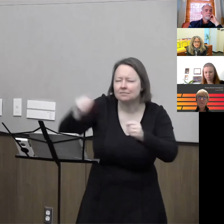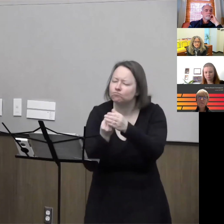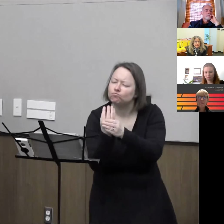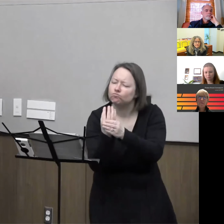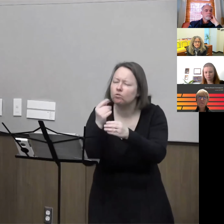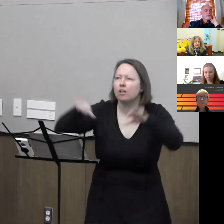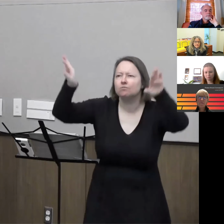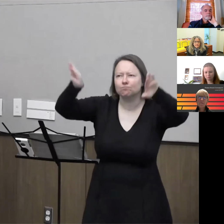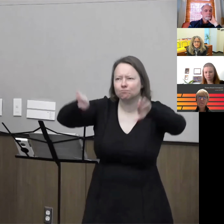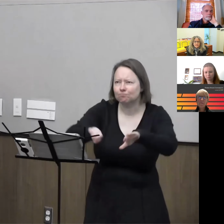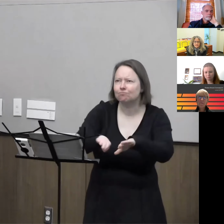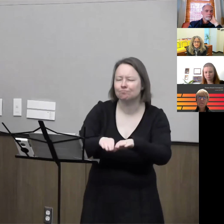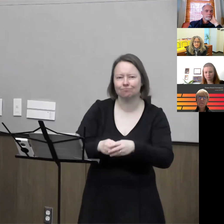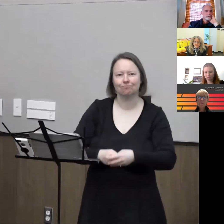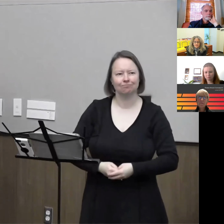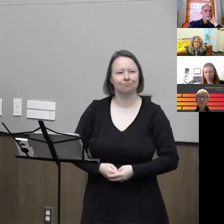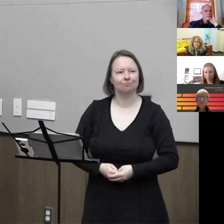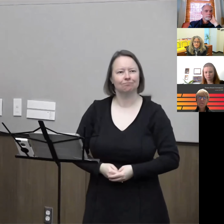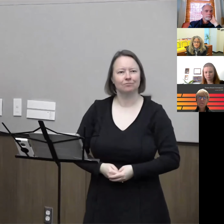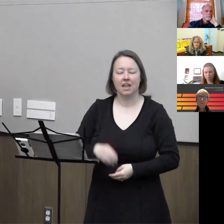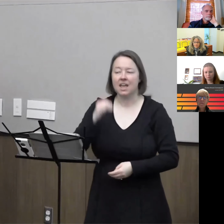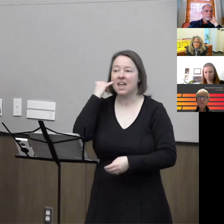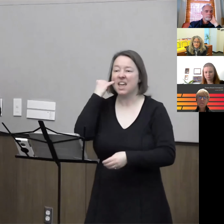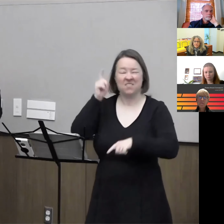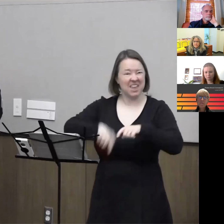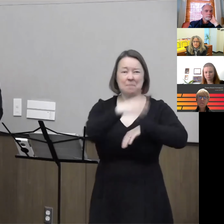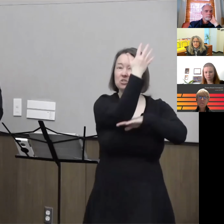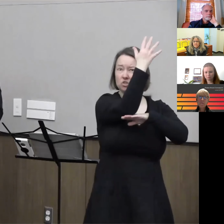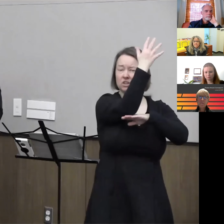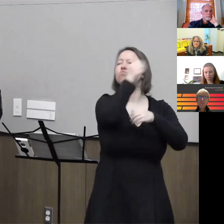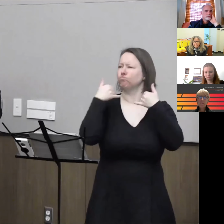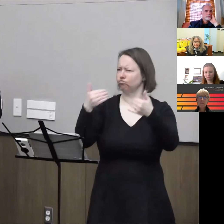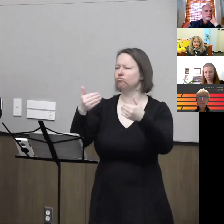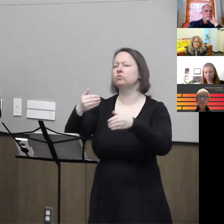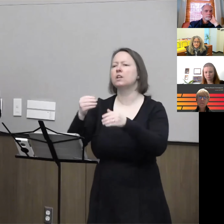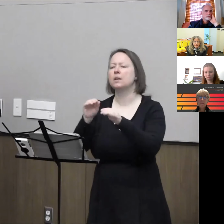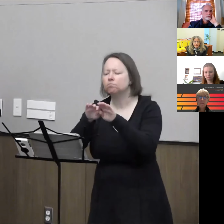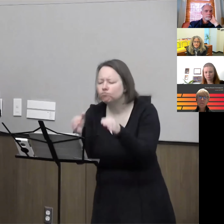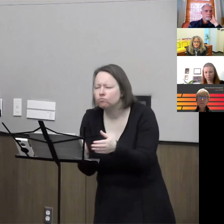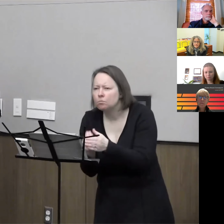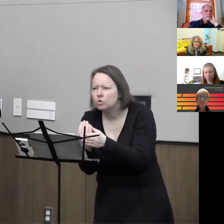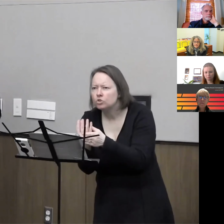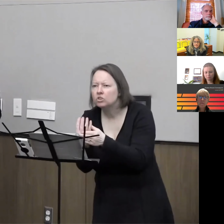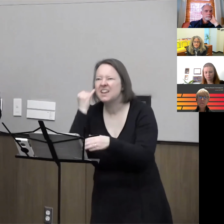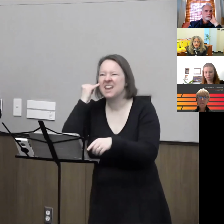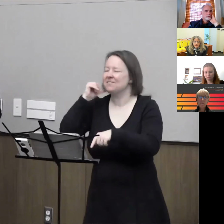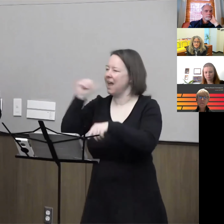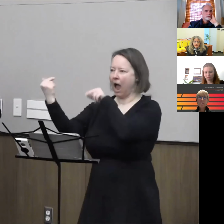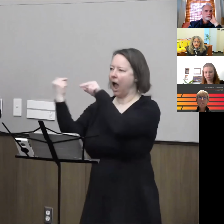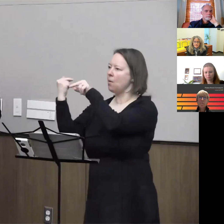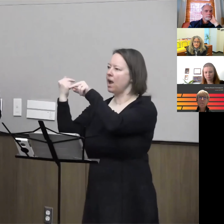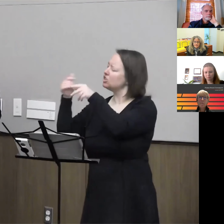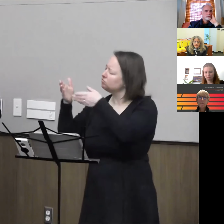hill. Be a bush if you can't be a tree. If you can't be a highway, just be a